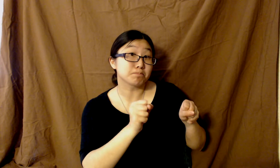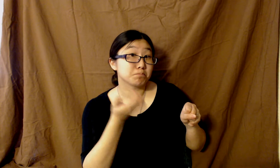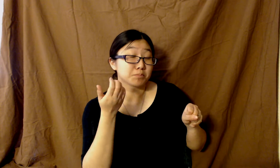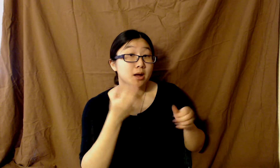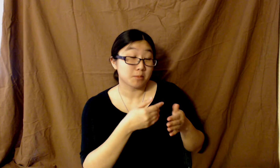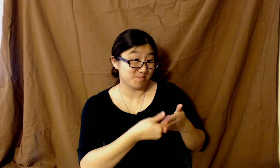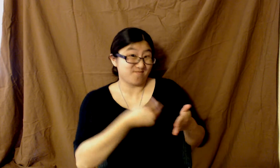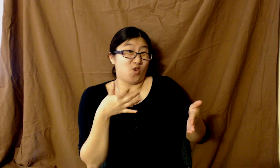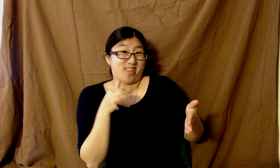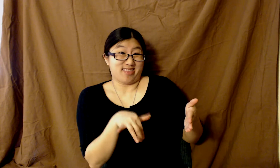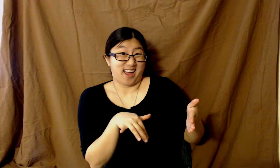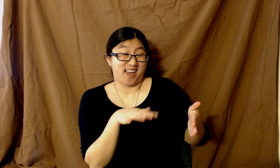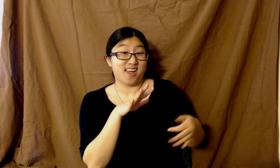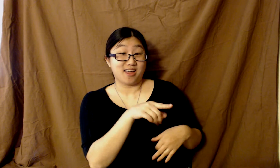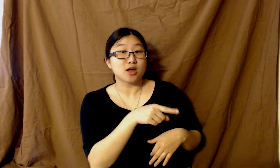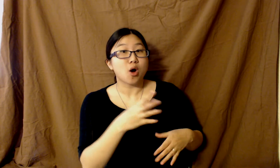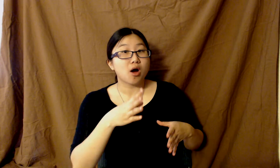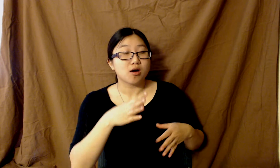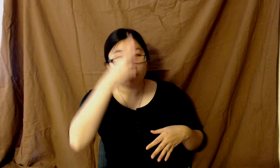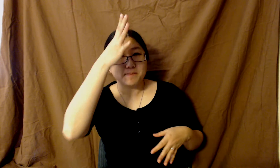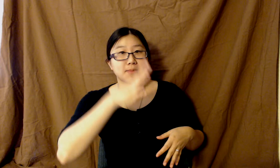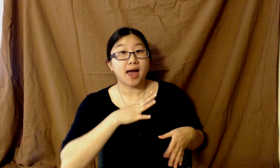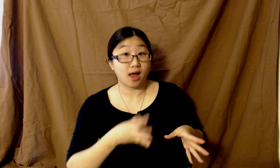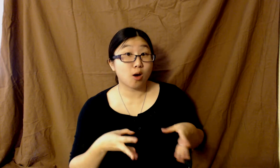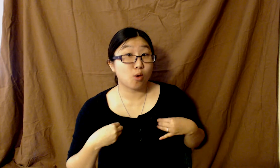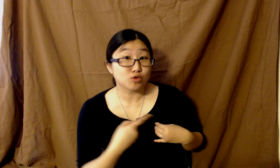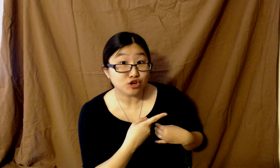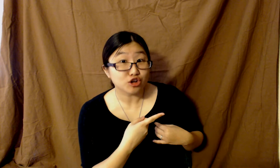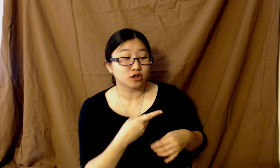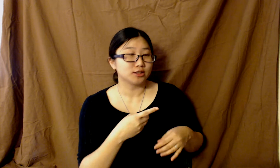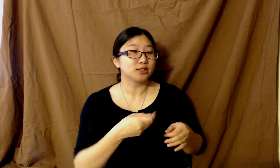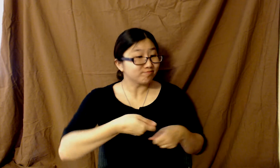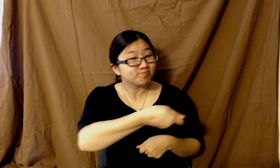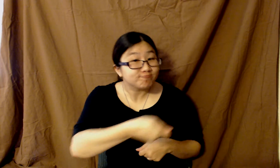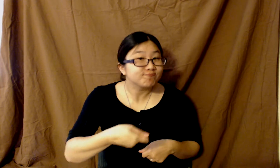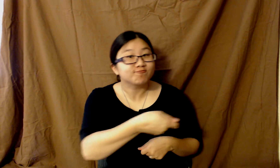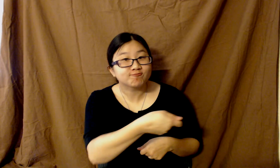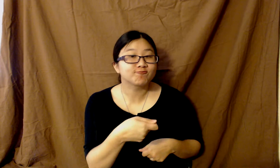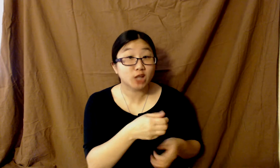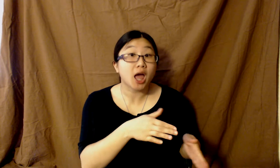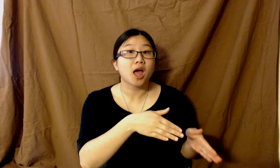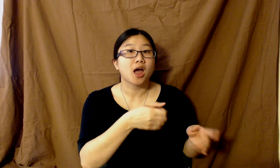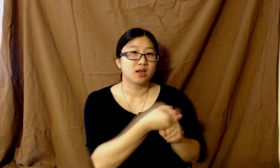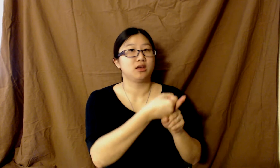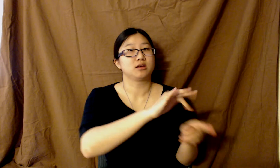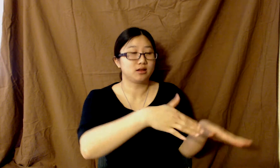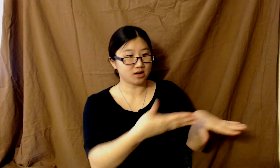body of her owner, and the vacuum had been running the entire time. For many months, up to I think 2 years